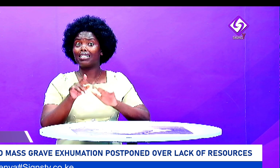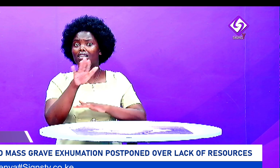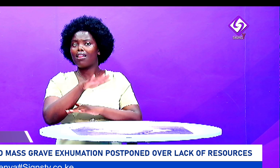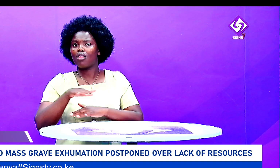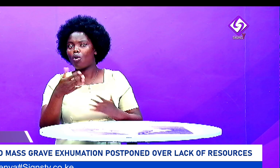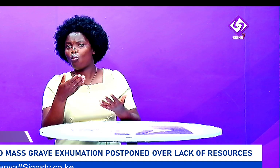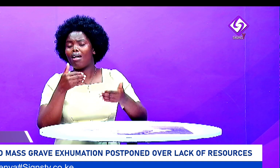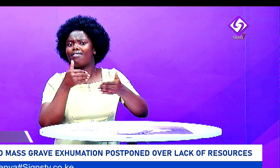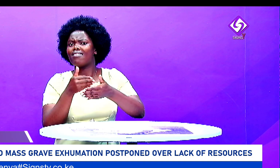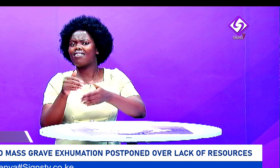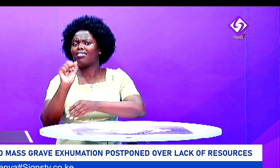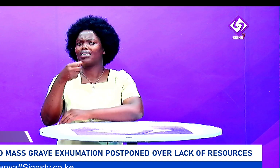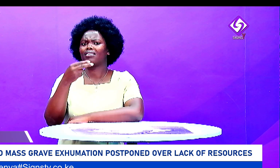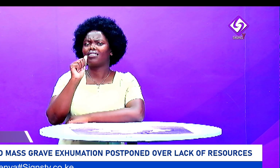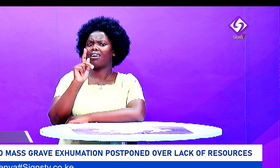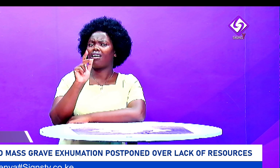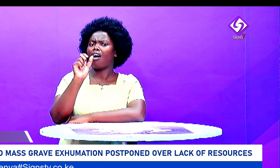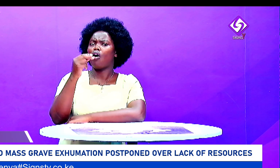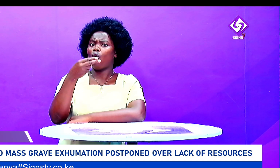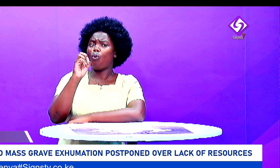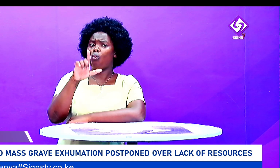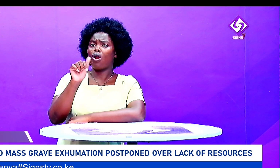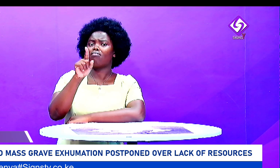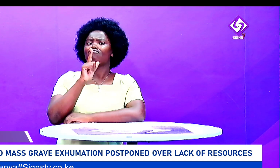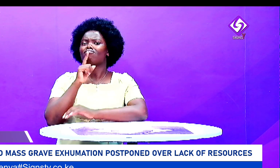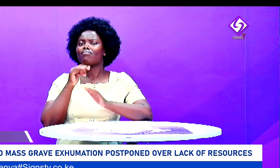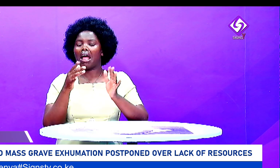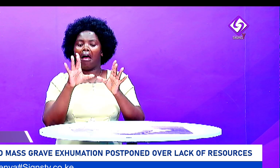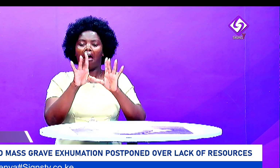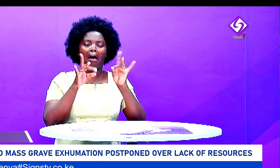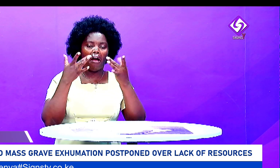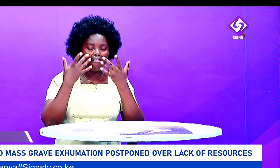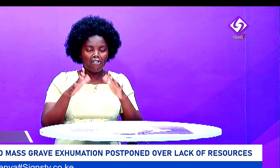The graves, located near Shakahola, were identified 3 weeks ago,